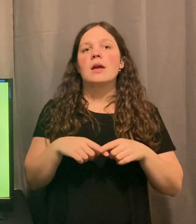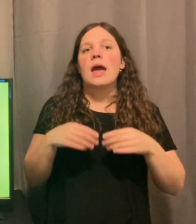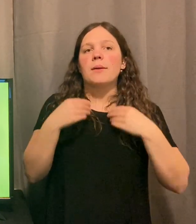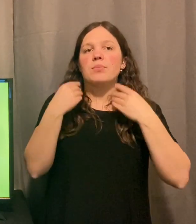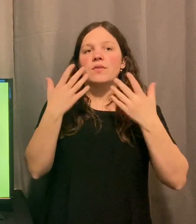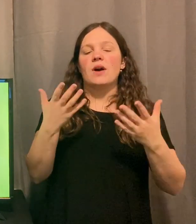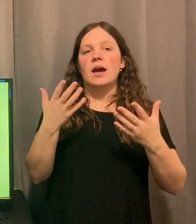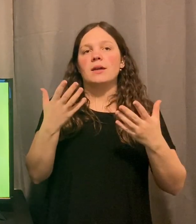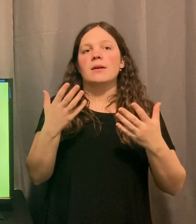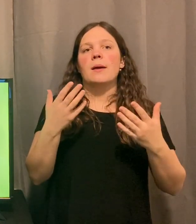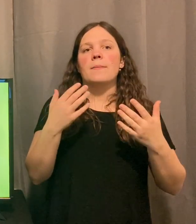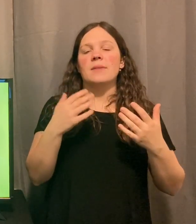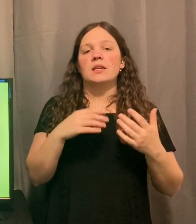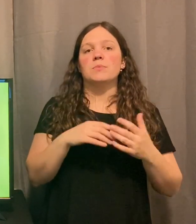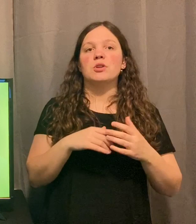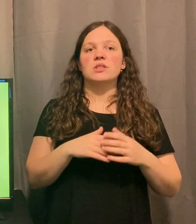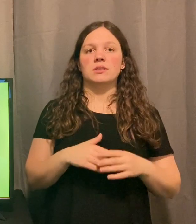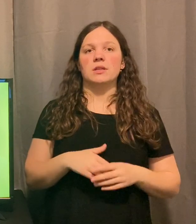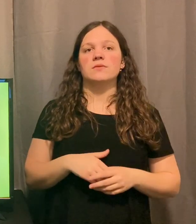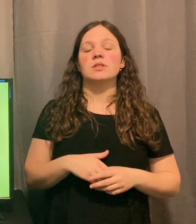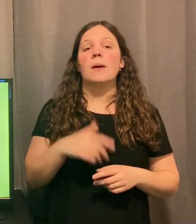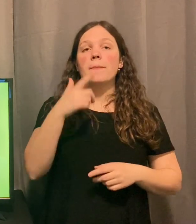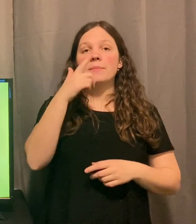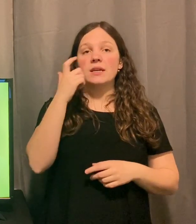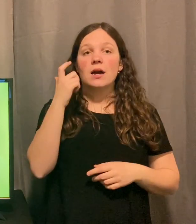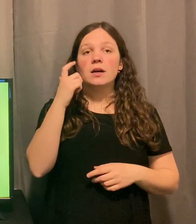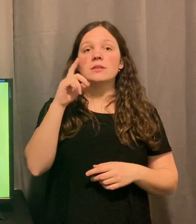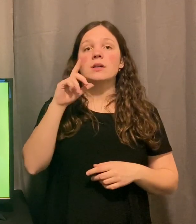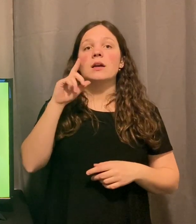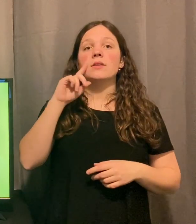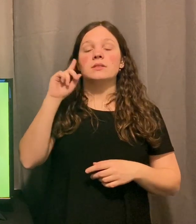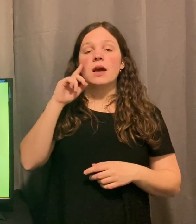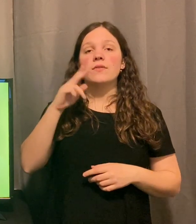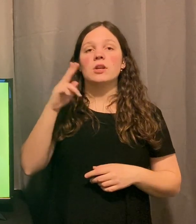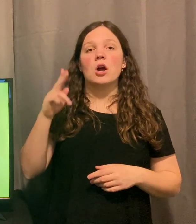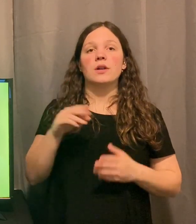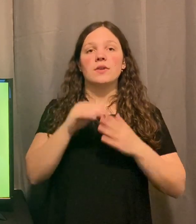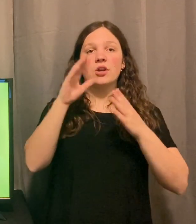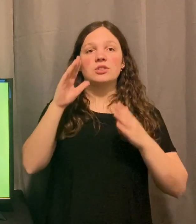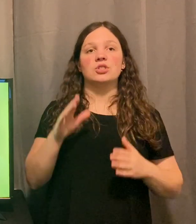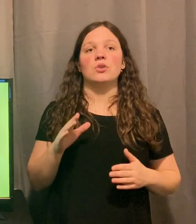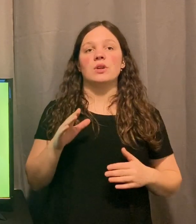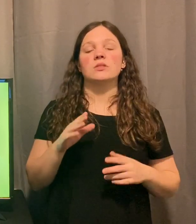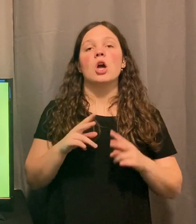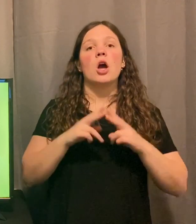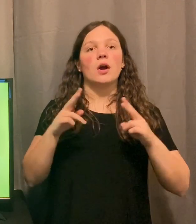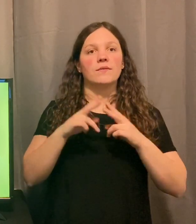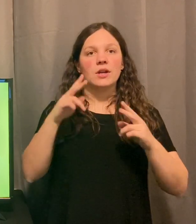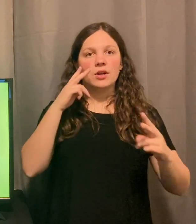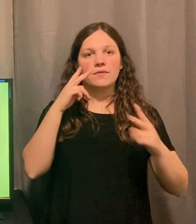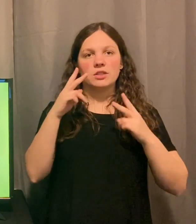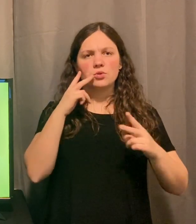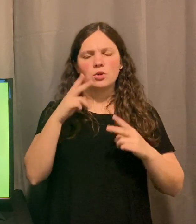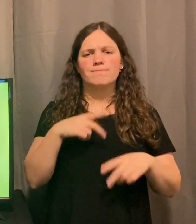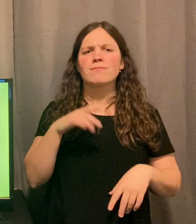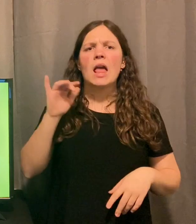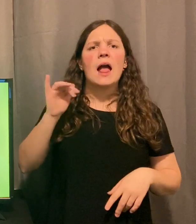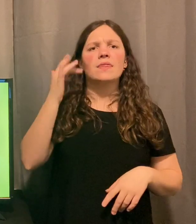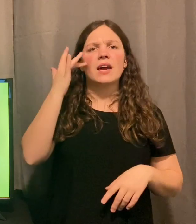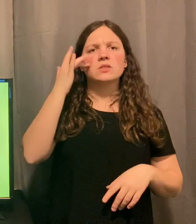and provide manipulatives because the deaf and hard of hearing students are very visual. That's